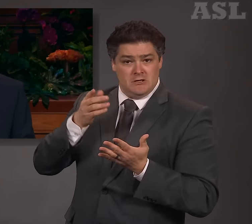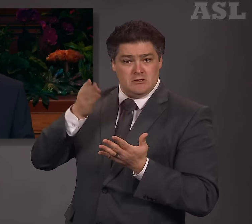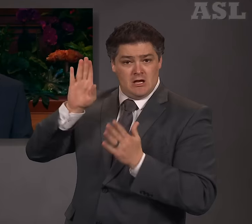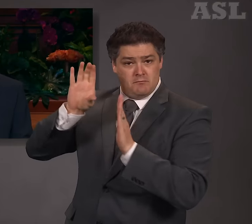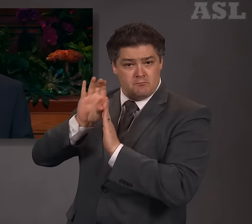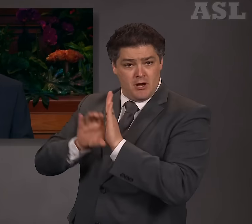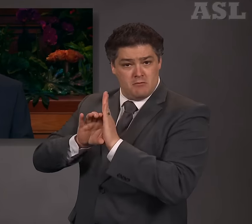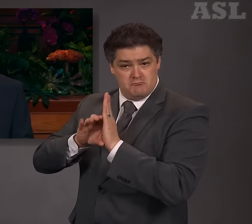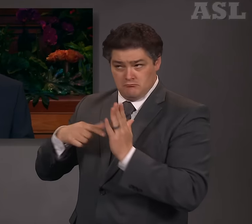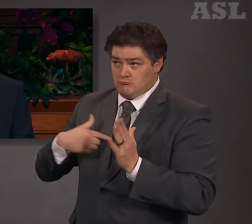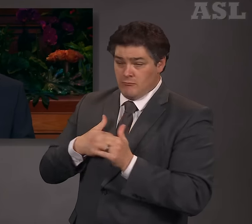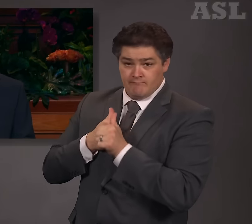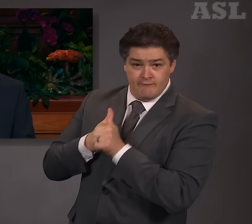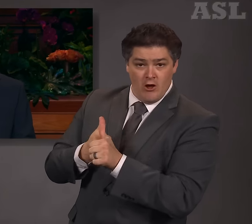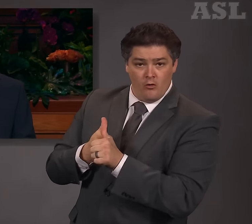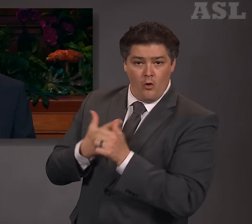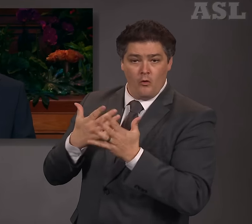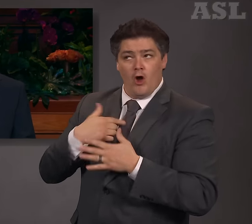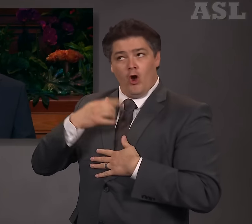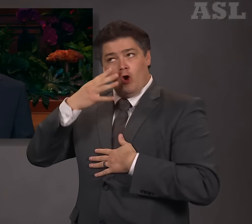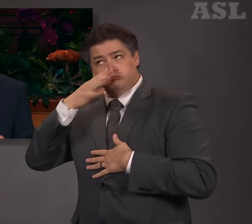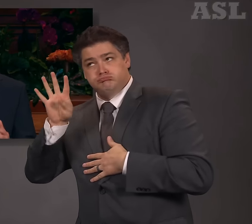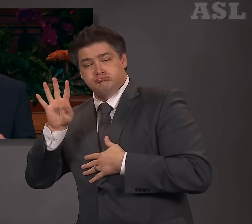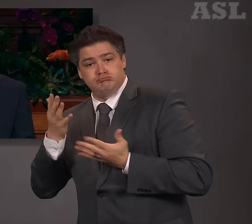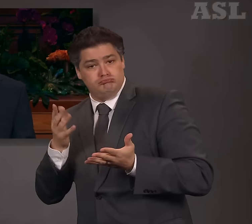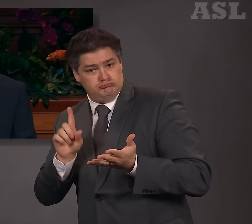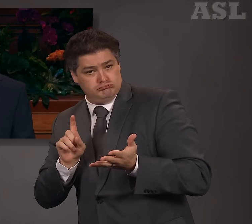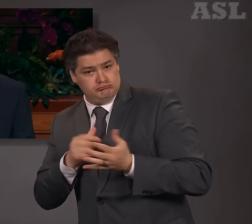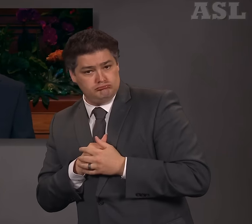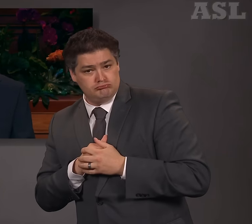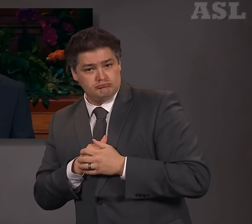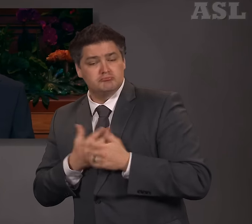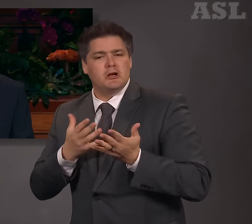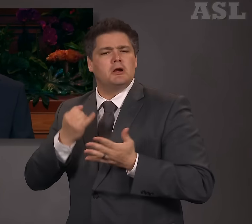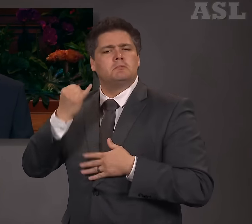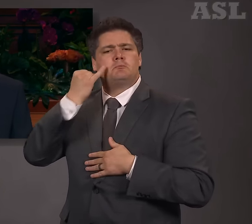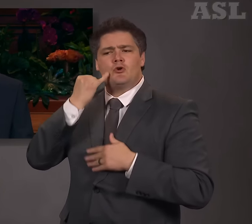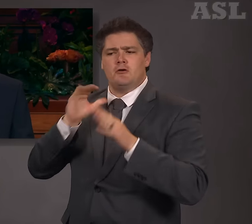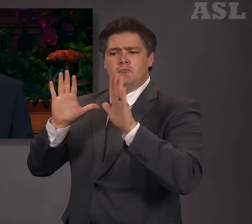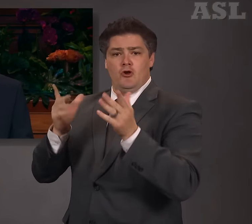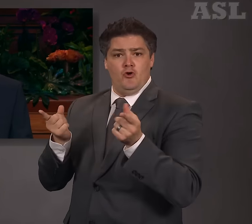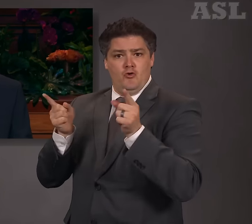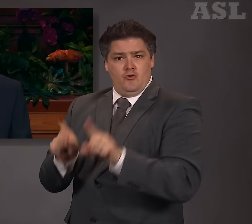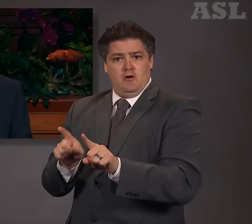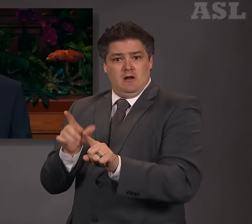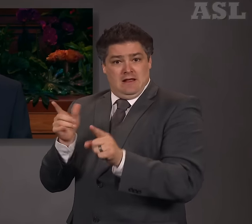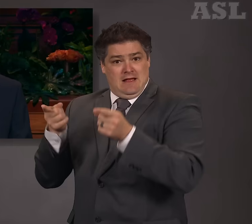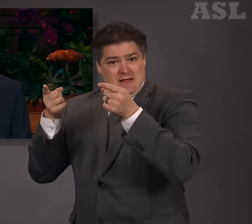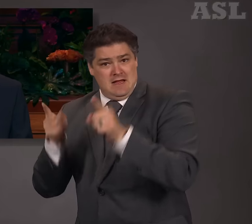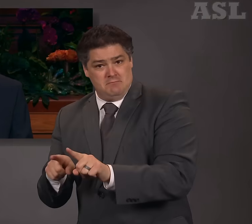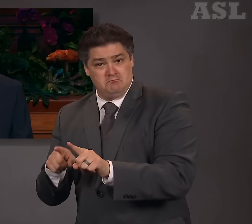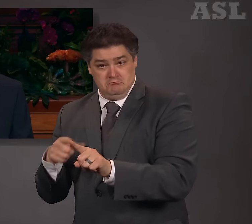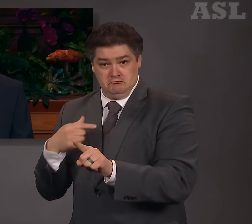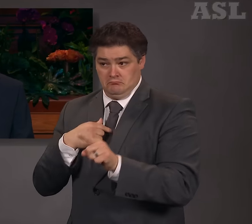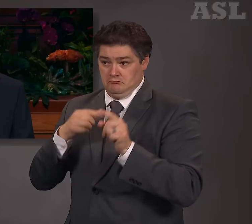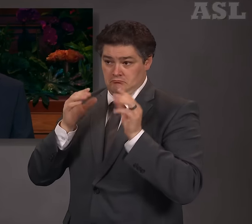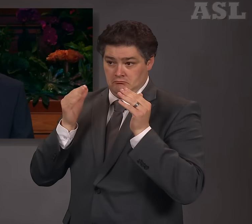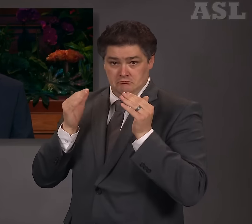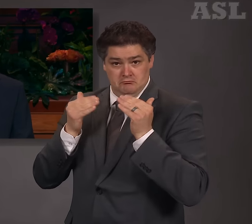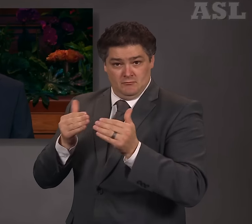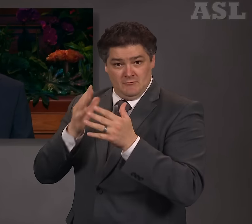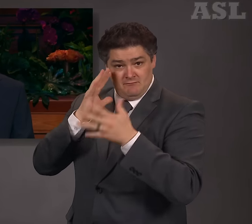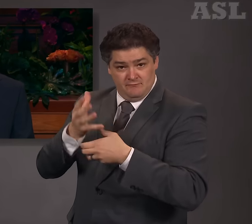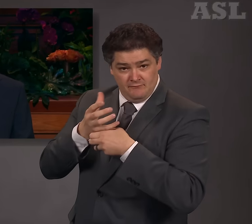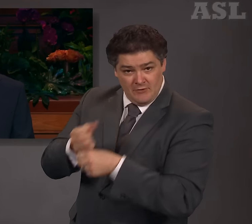choosing whether or not we will follow God's commandments, choosing to have faith and recognize